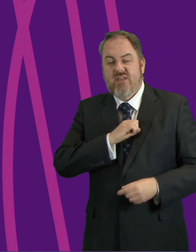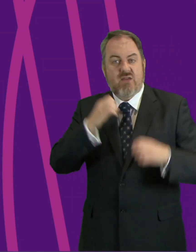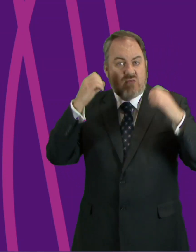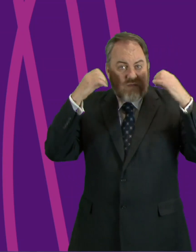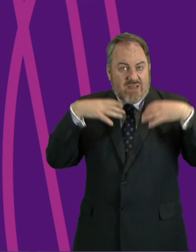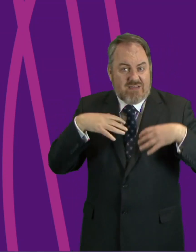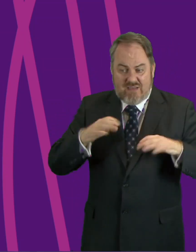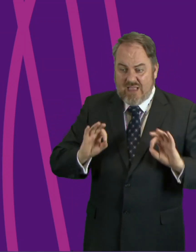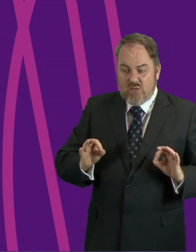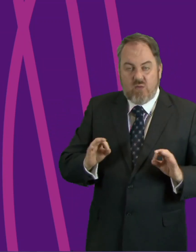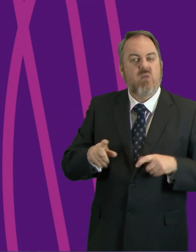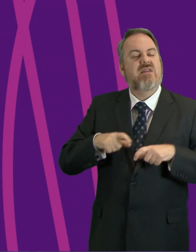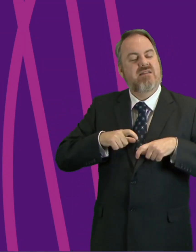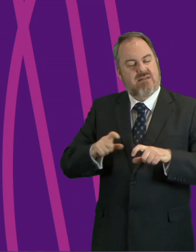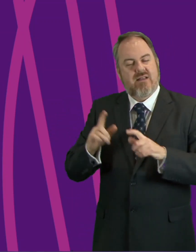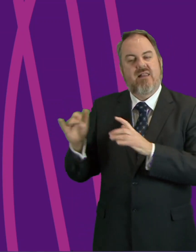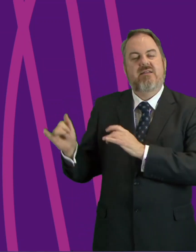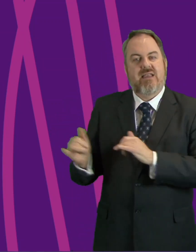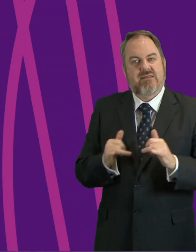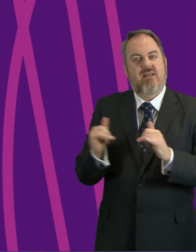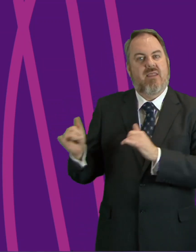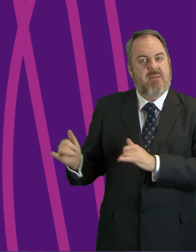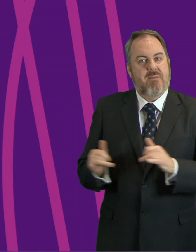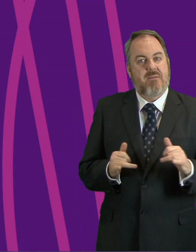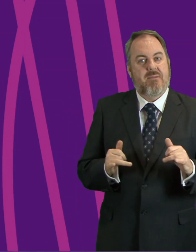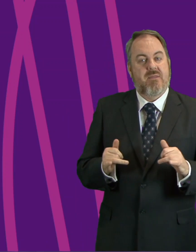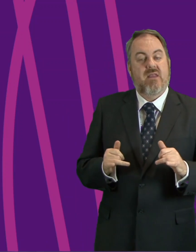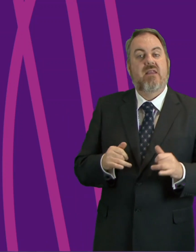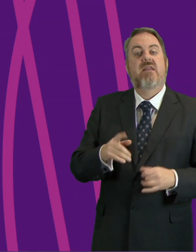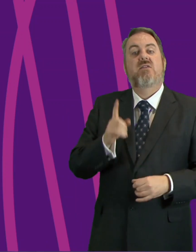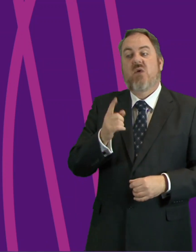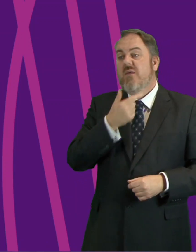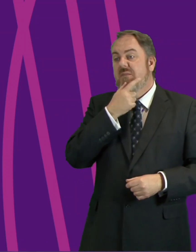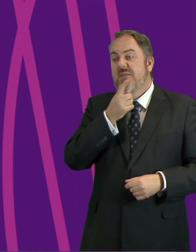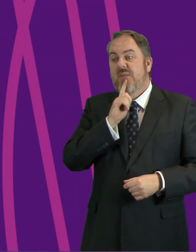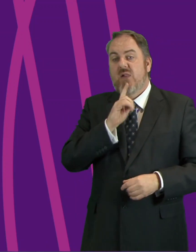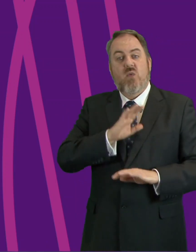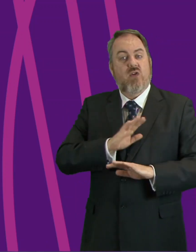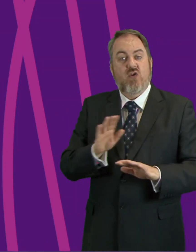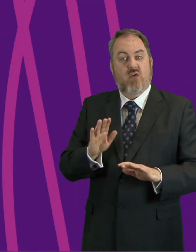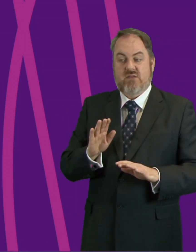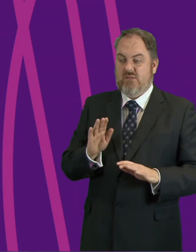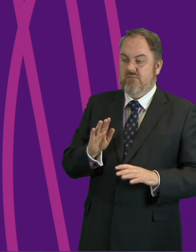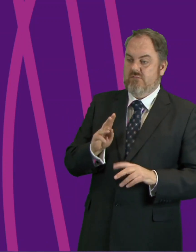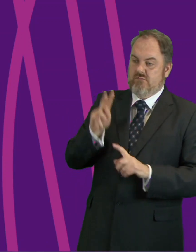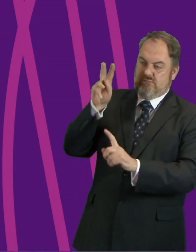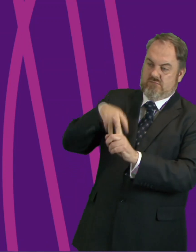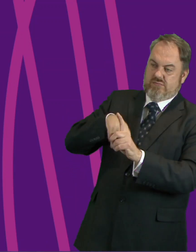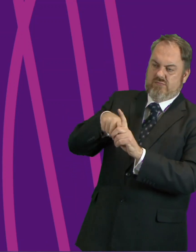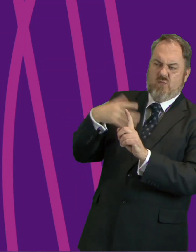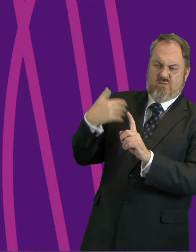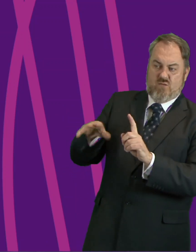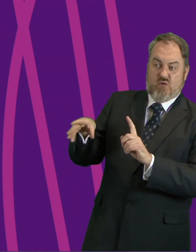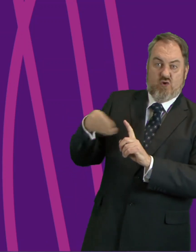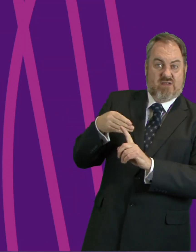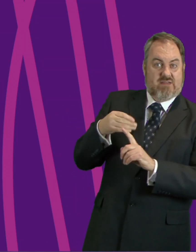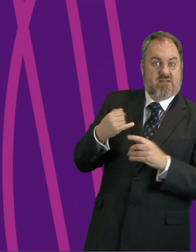in care homes without outbreaks, which will also include asymptomatic staff and residents. It's really important, particularly